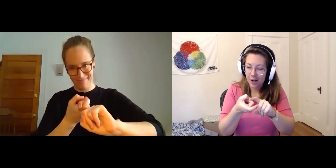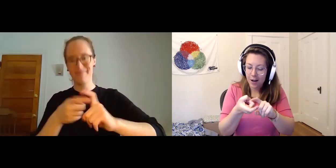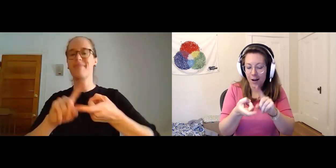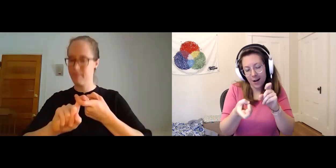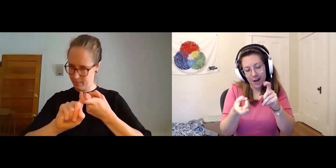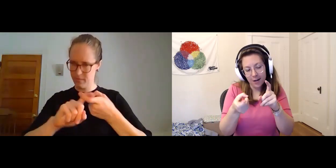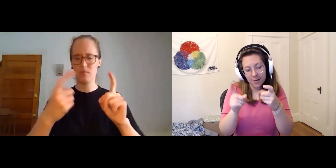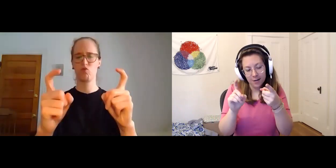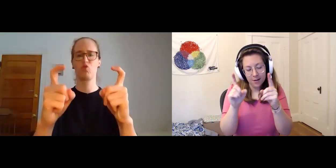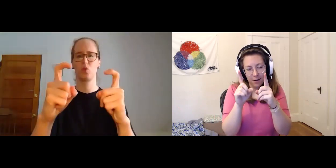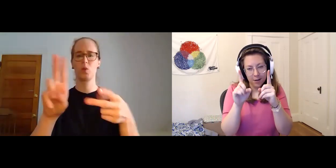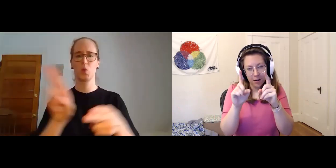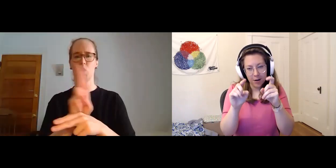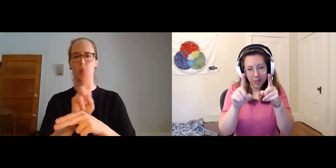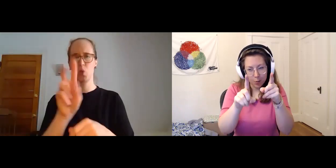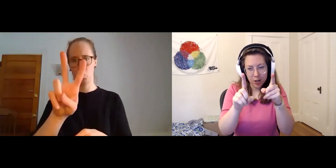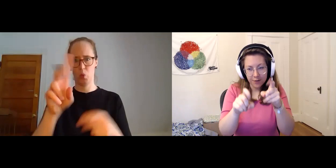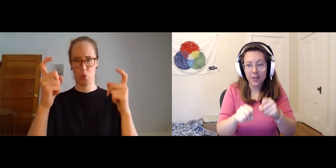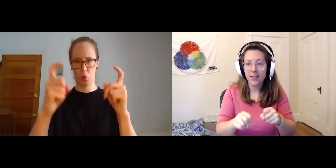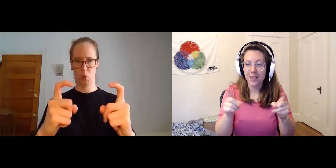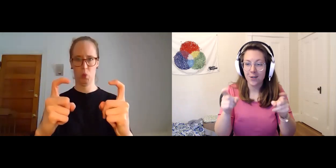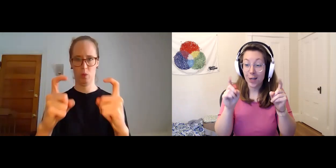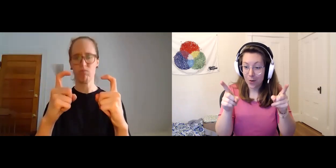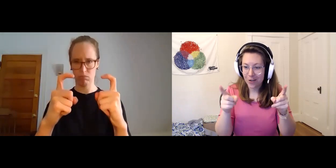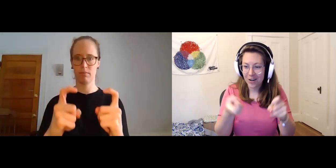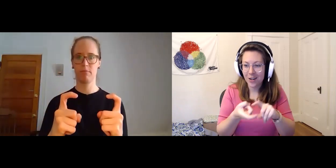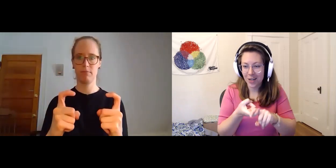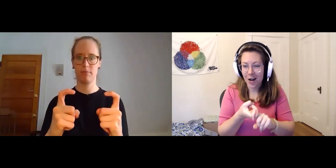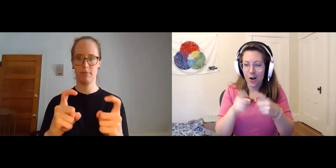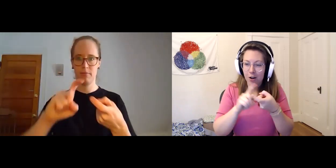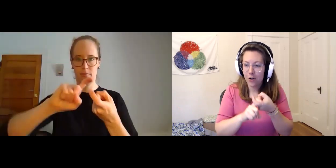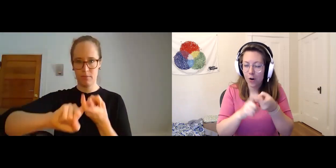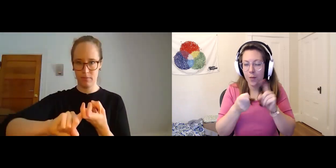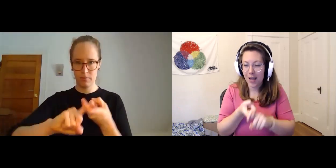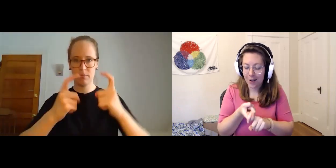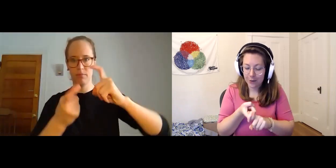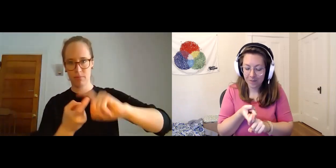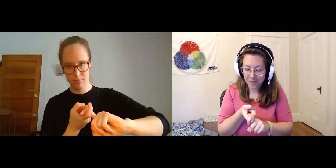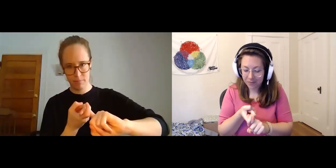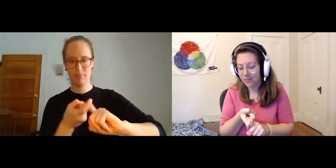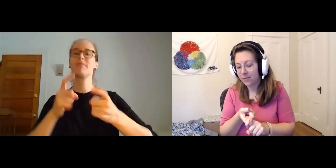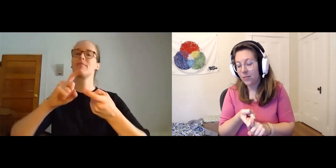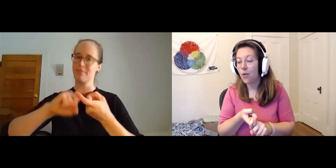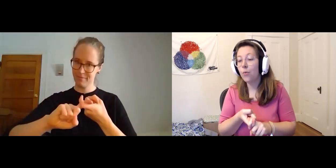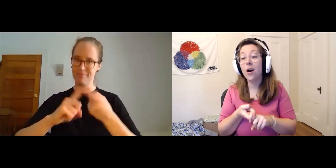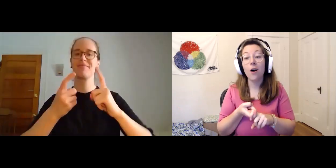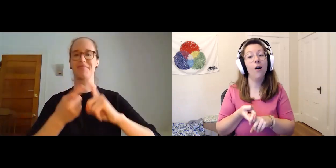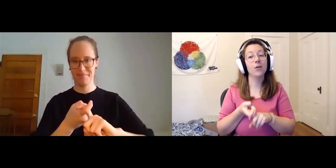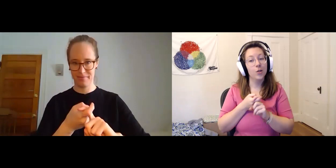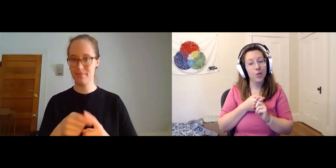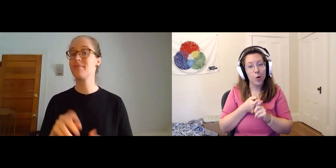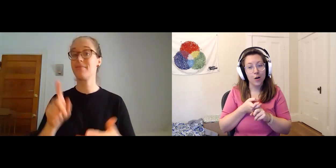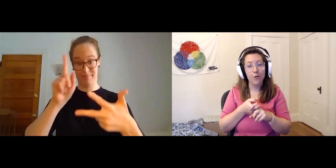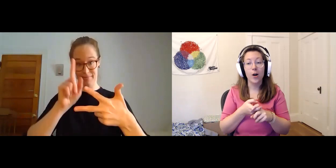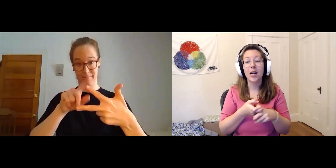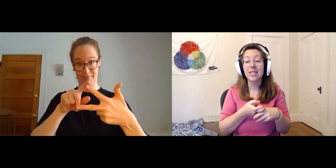Kind of, are these your pointer fingers? Yes, you take your pointer fingers and kind of crick them together. We also